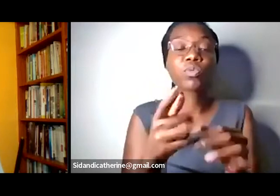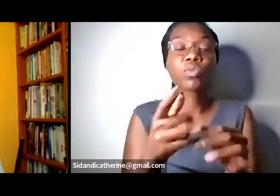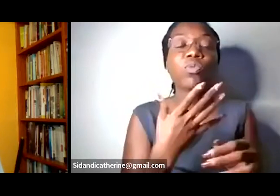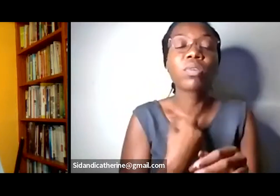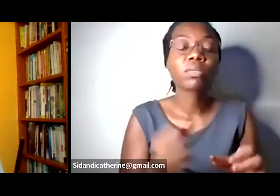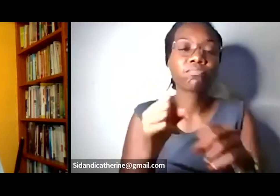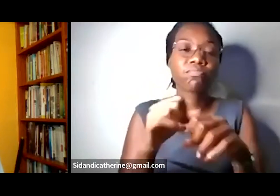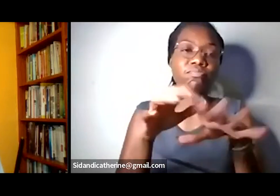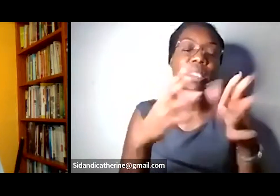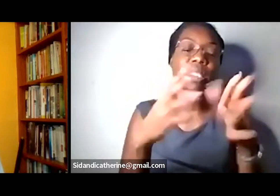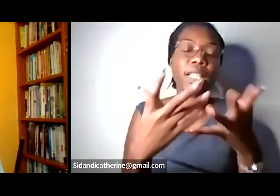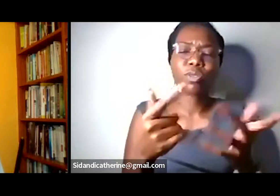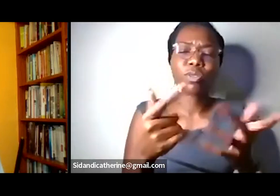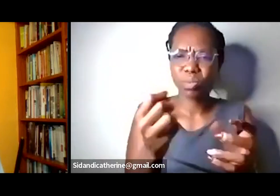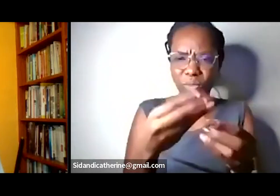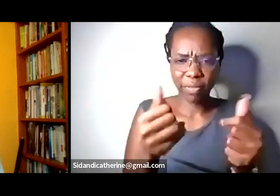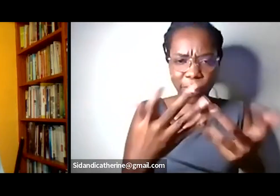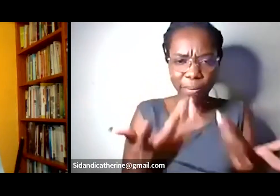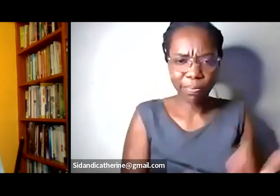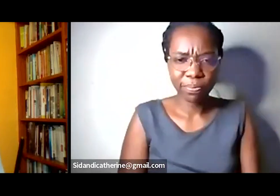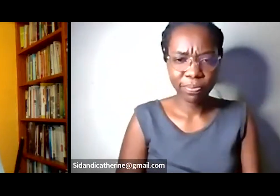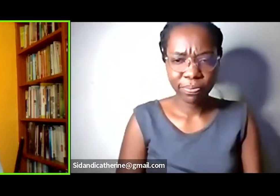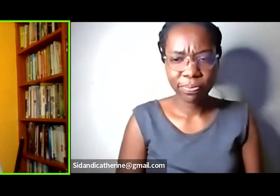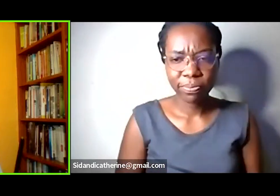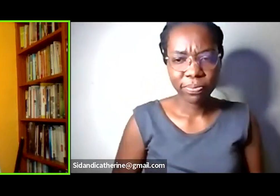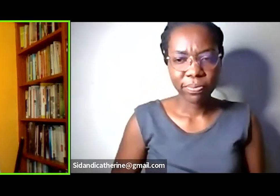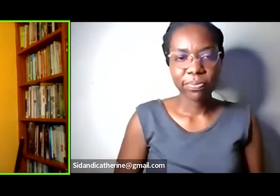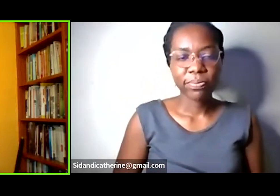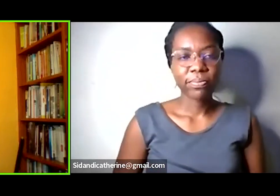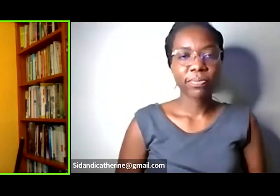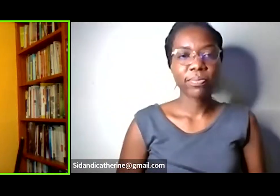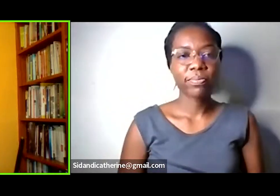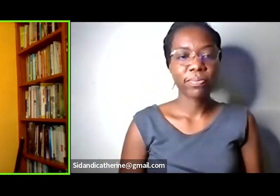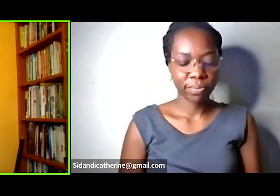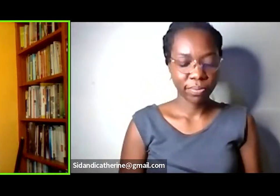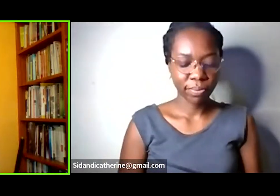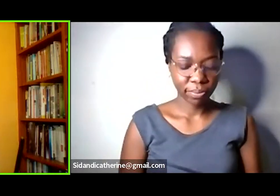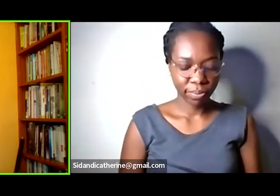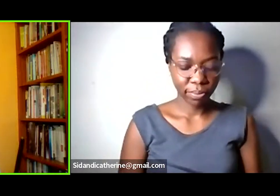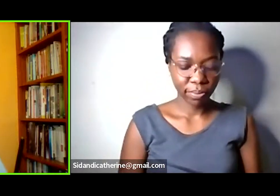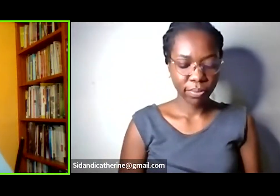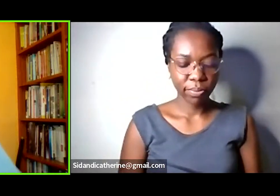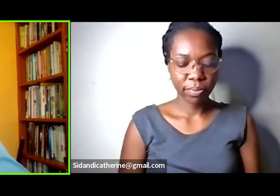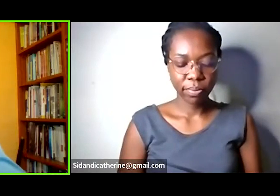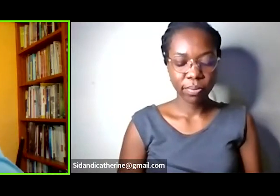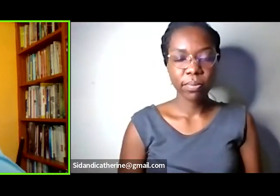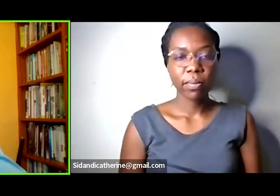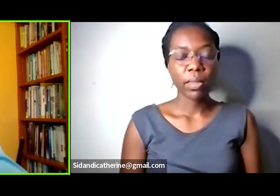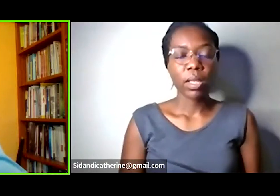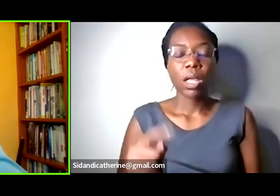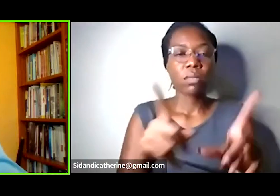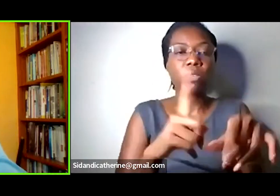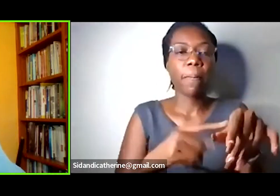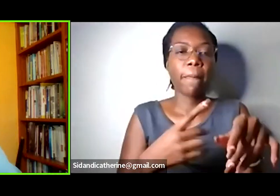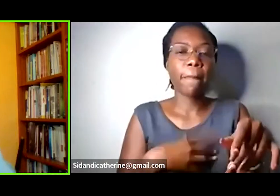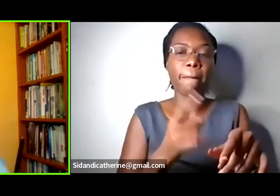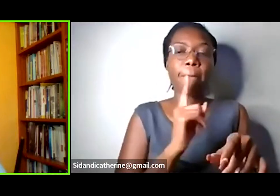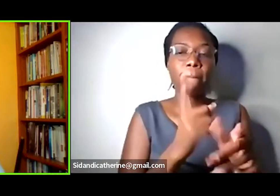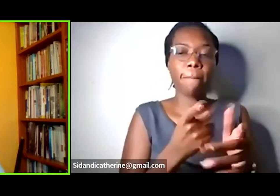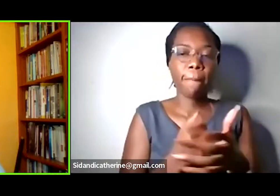today comes down to these 3 sentences, okay? It comes down to